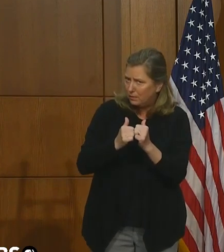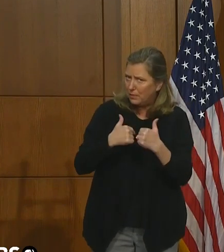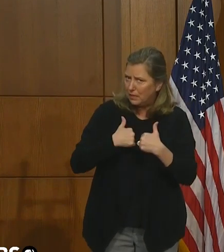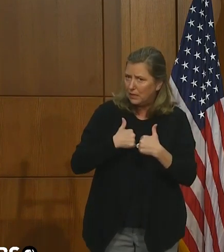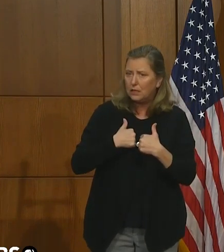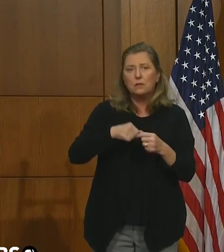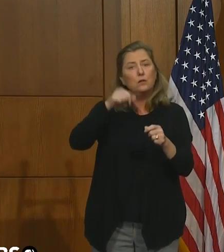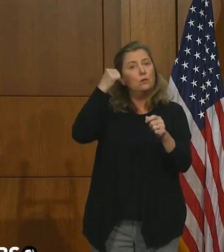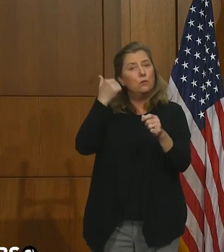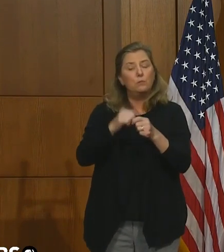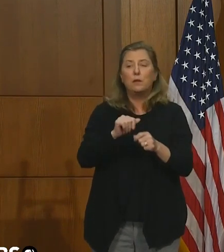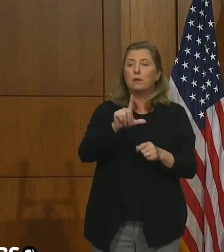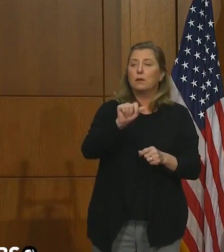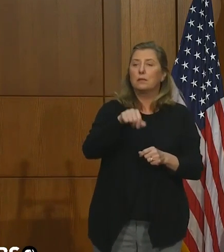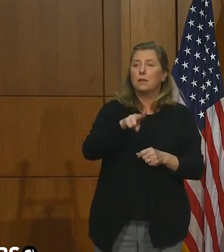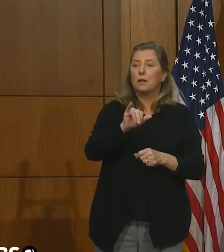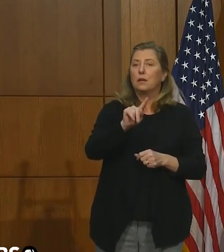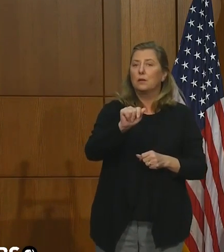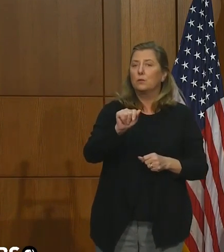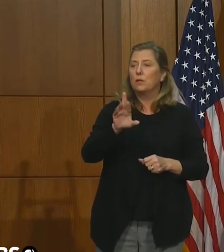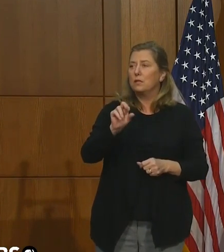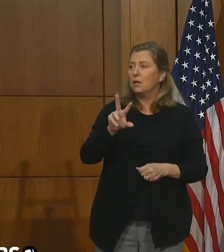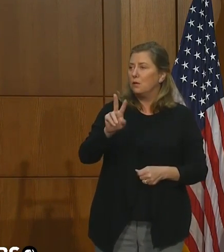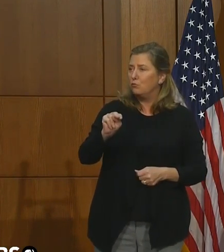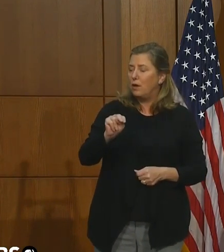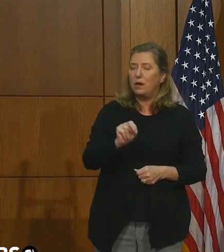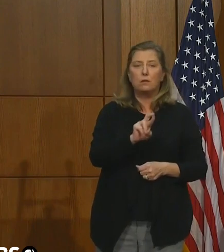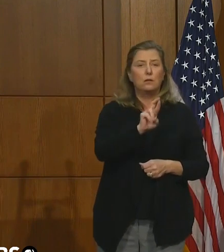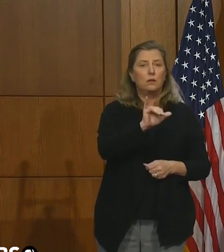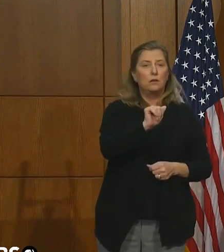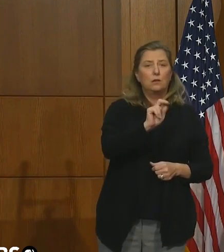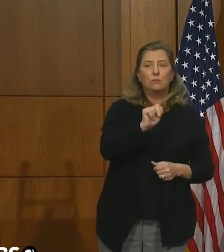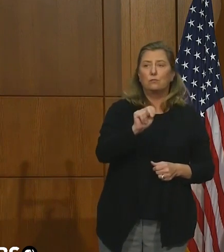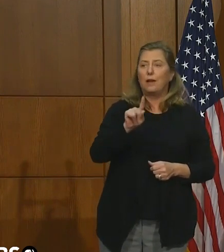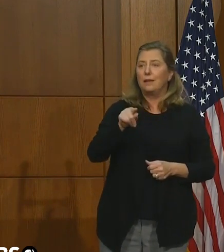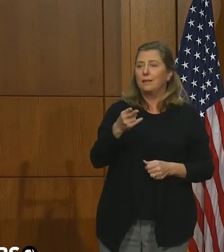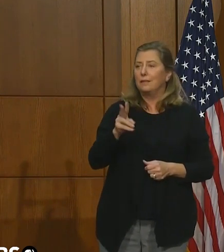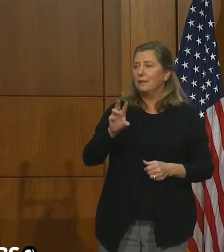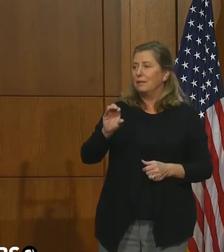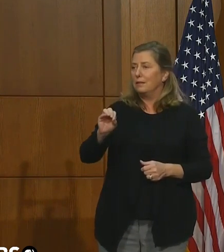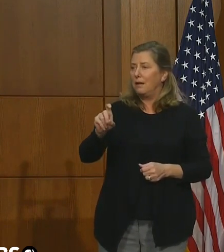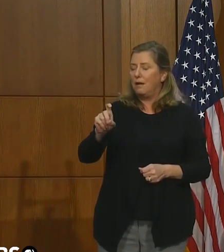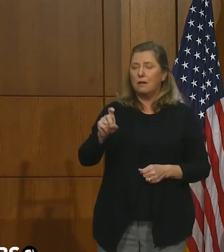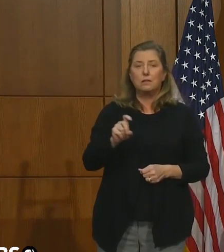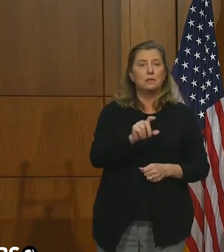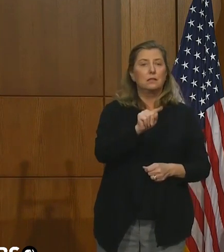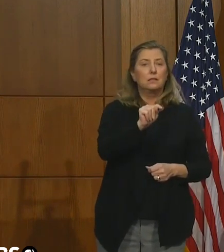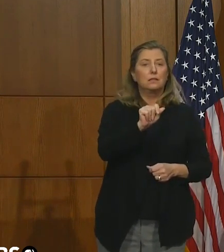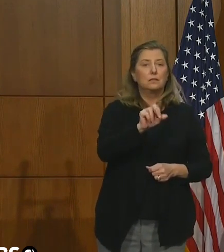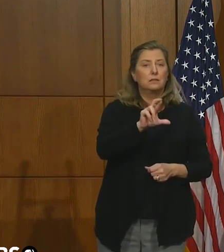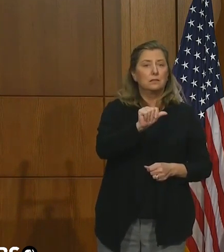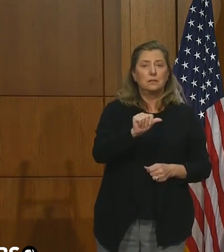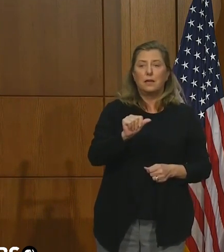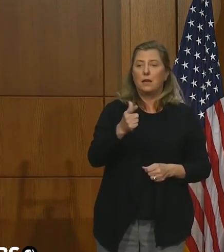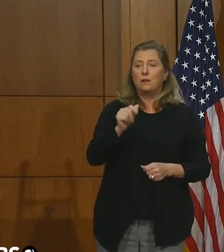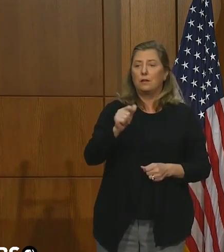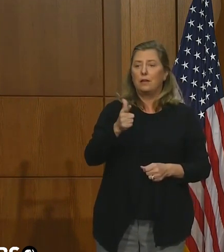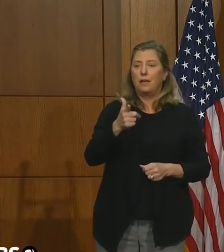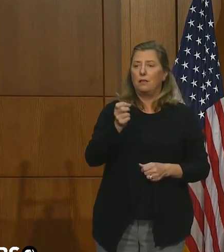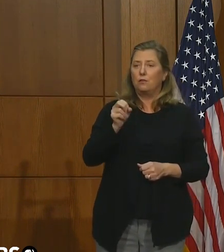remembering Laquita Brown, Ryan Keith Cox, Tara